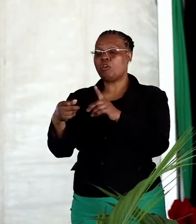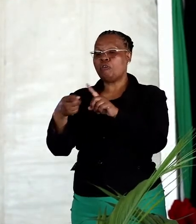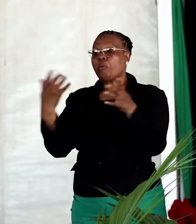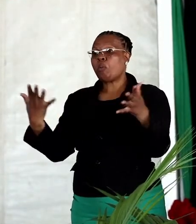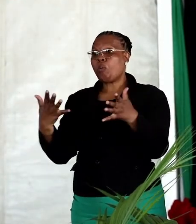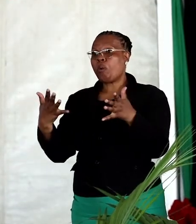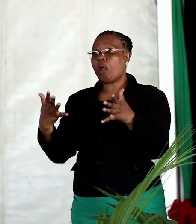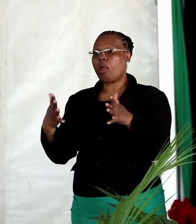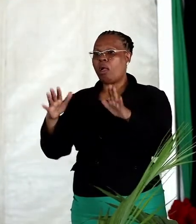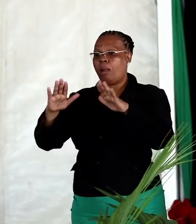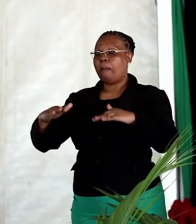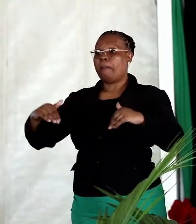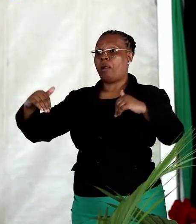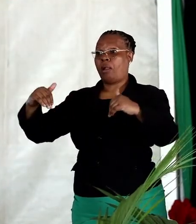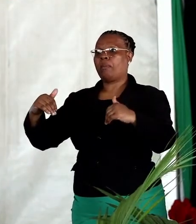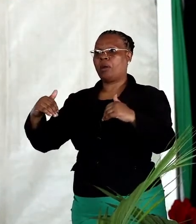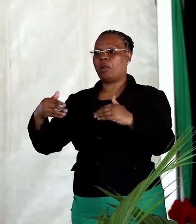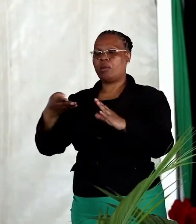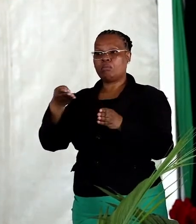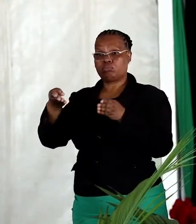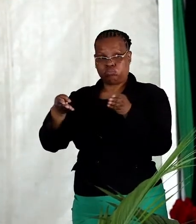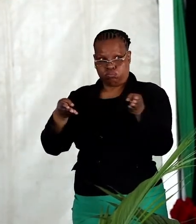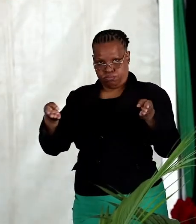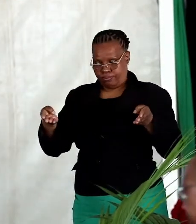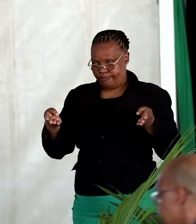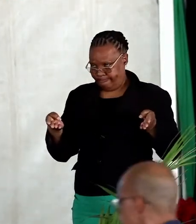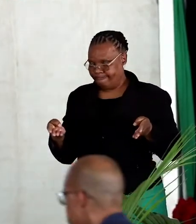parliament ezilapha phakathi kwethu